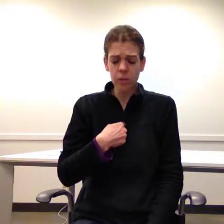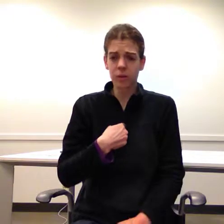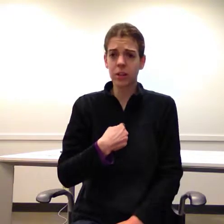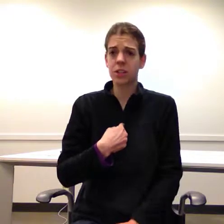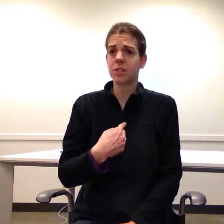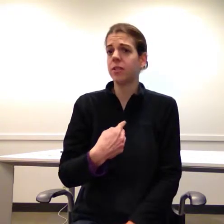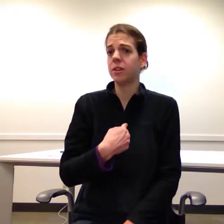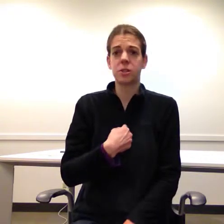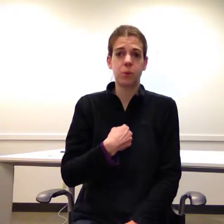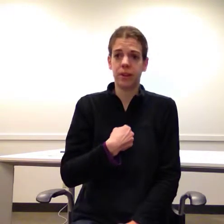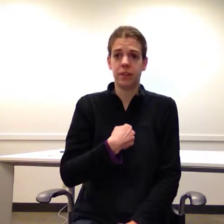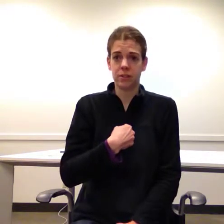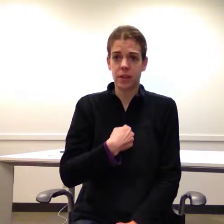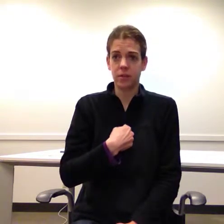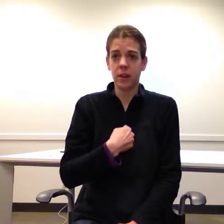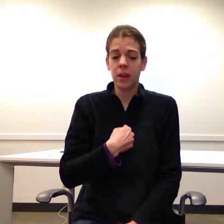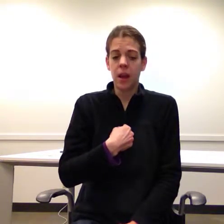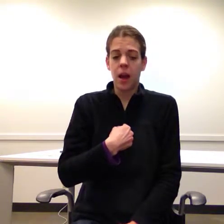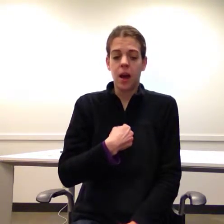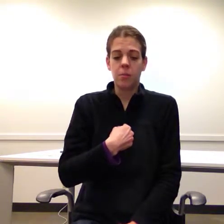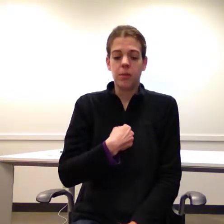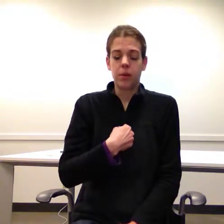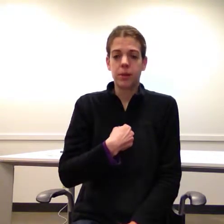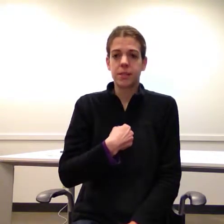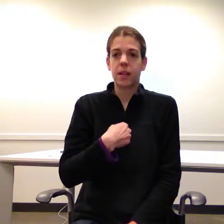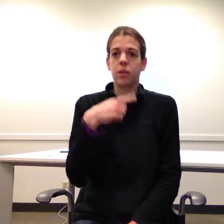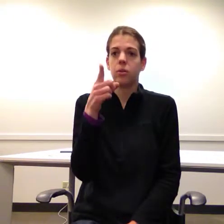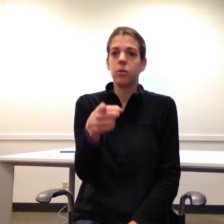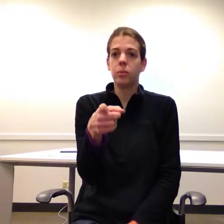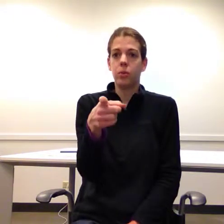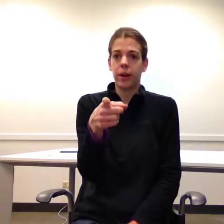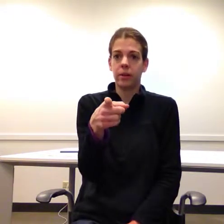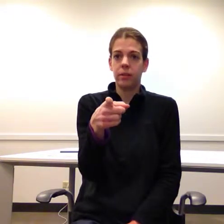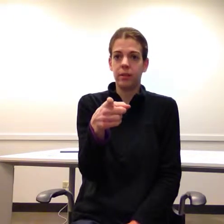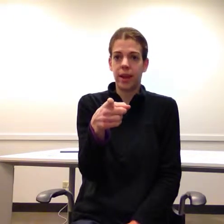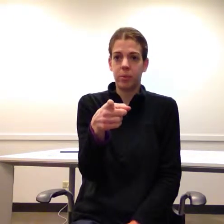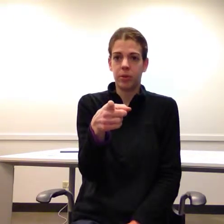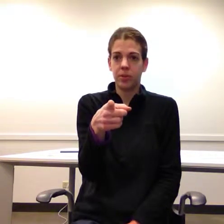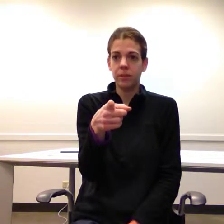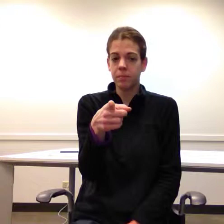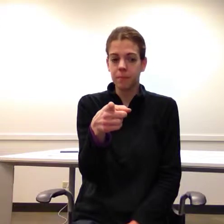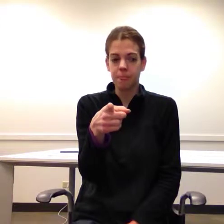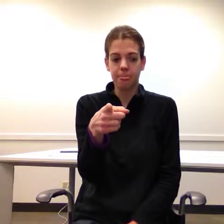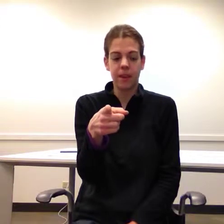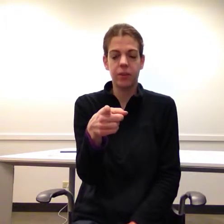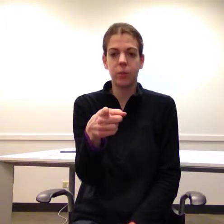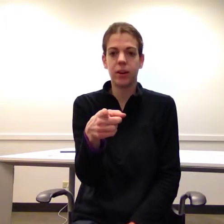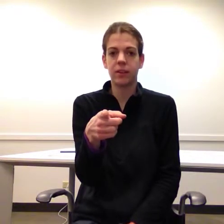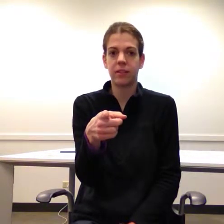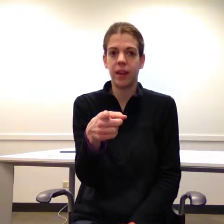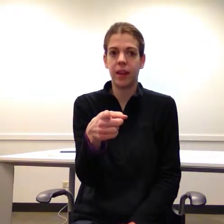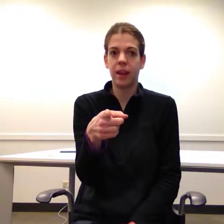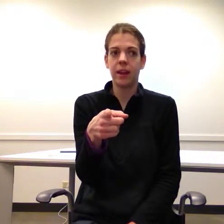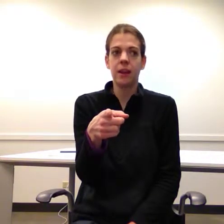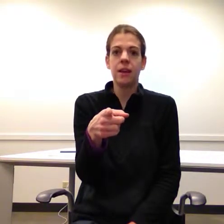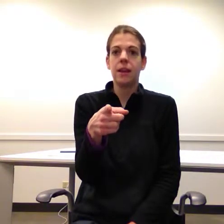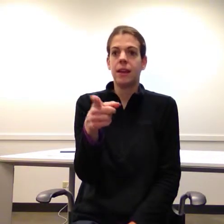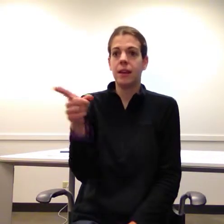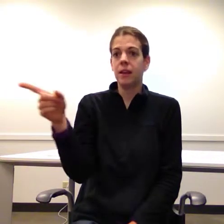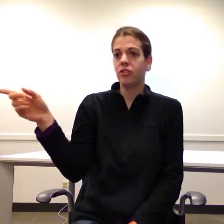referring to yourself, you just point to yourself. If you want to say you, you point to that person. If you want to say he,